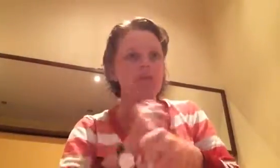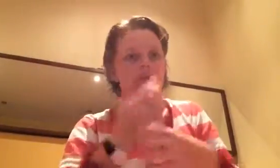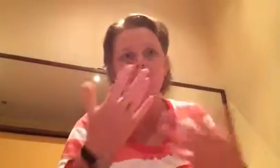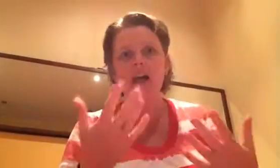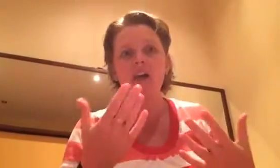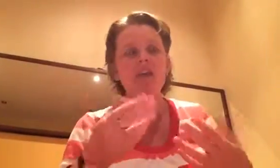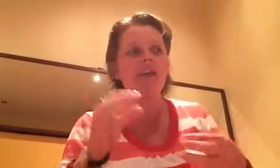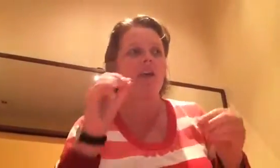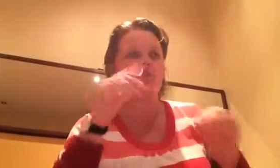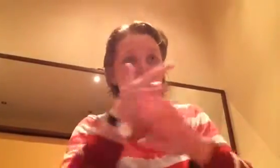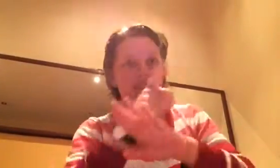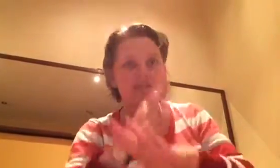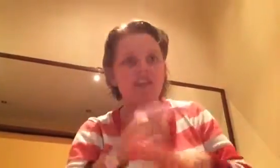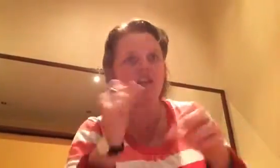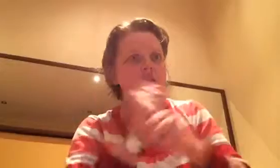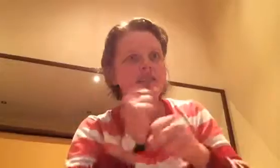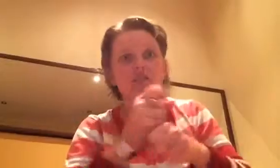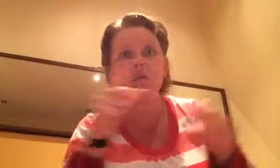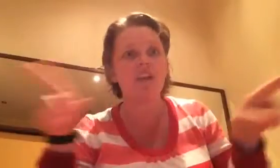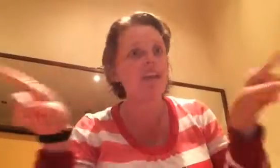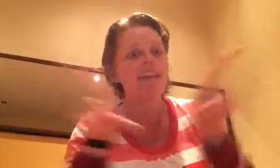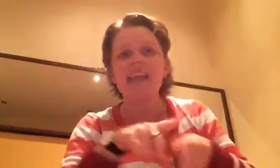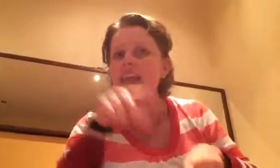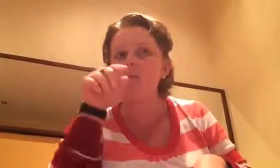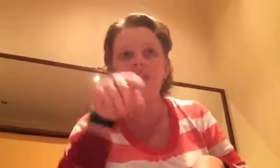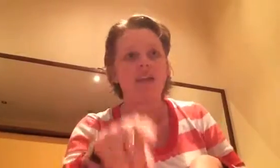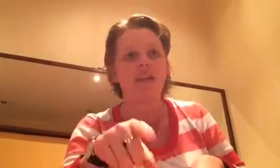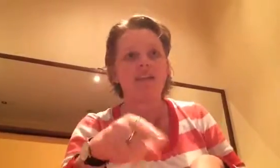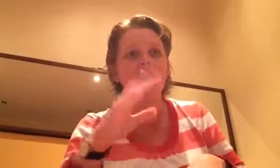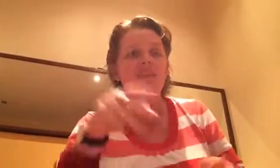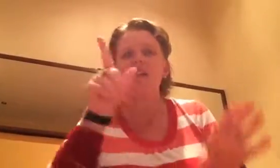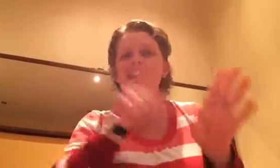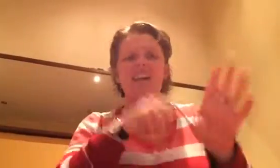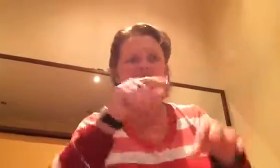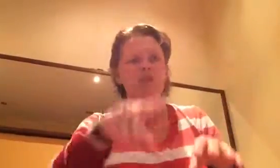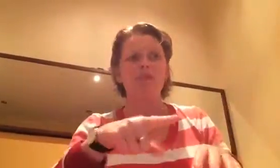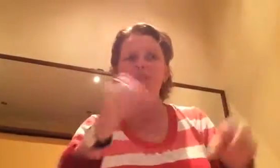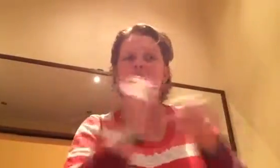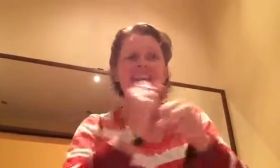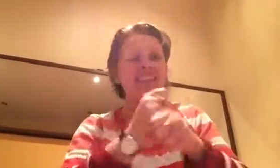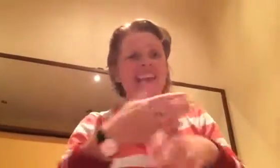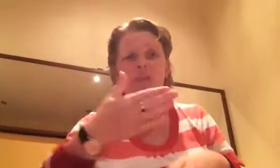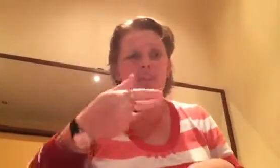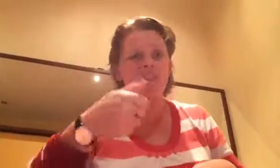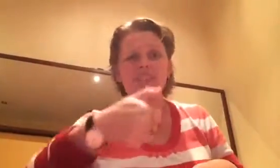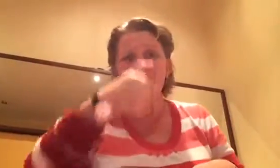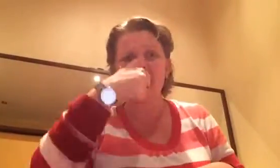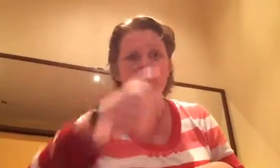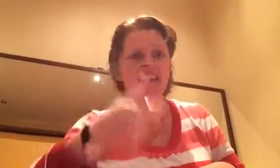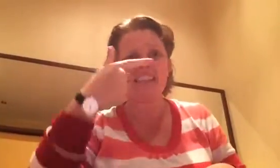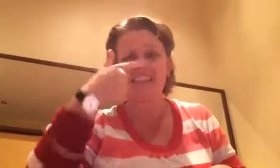doing now. And when you watch the video, it's just doing same thing. They're young children, but I did that with 6,